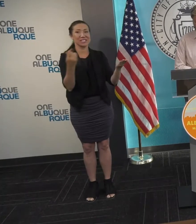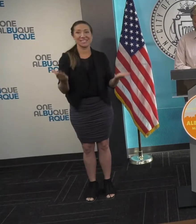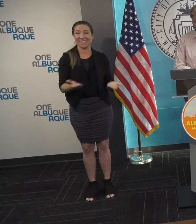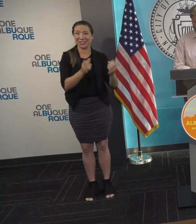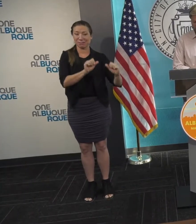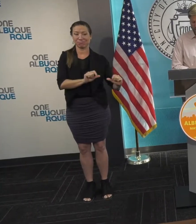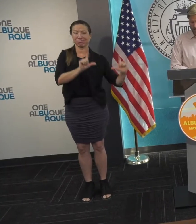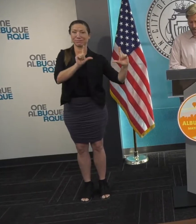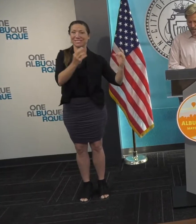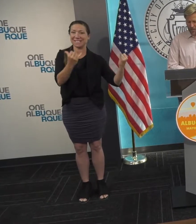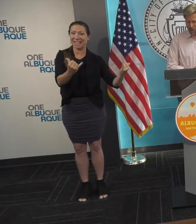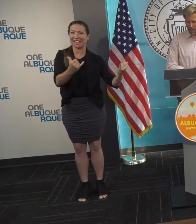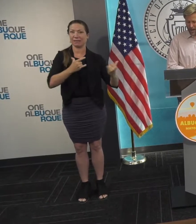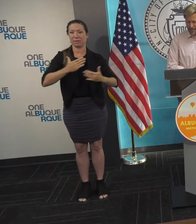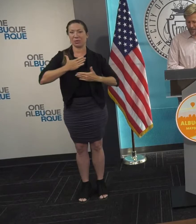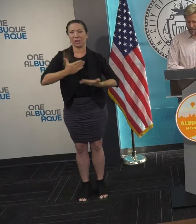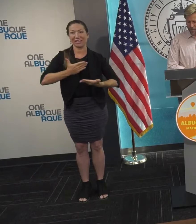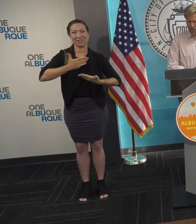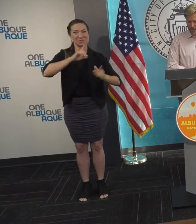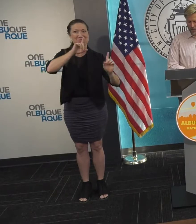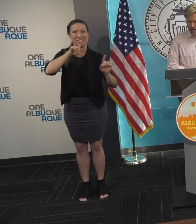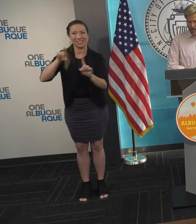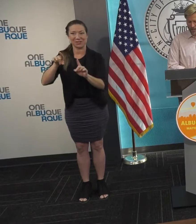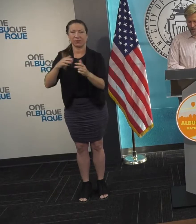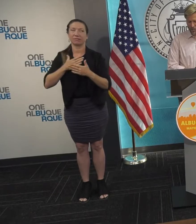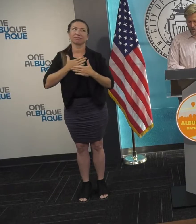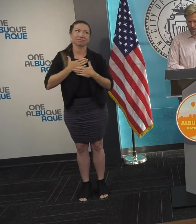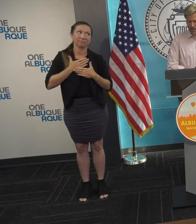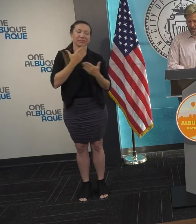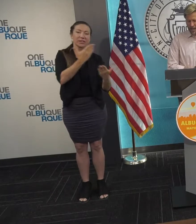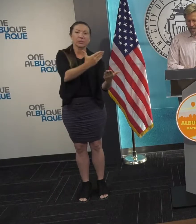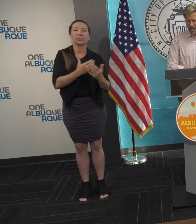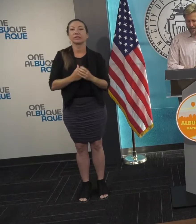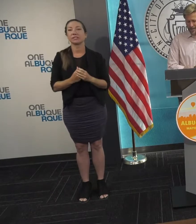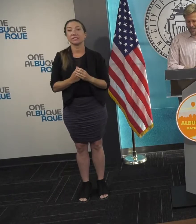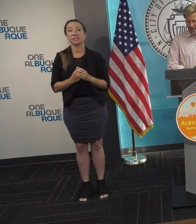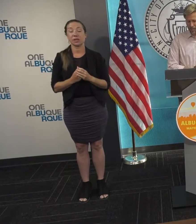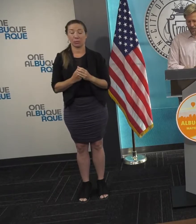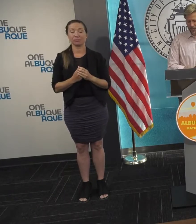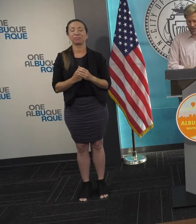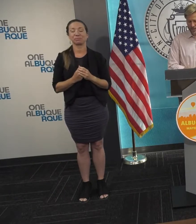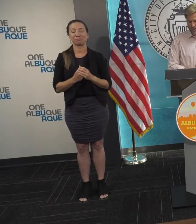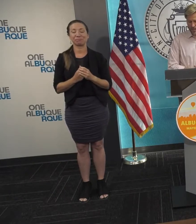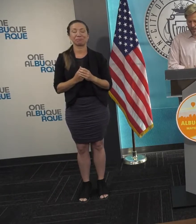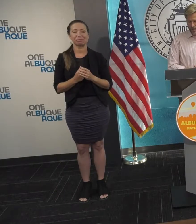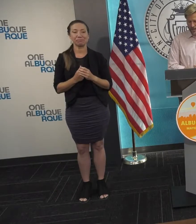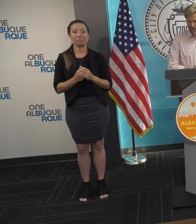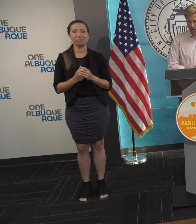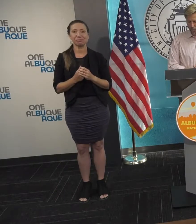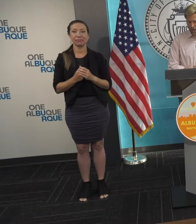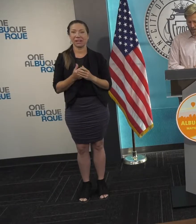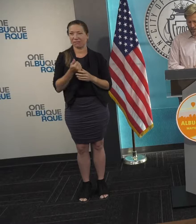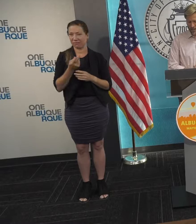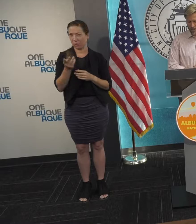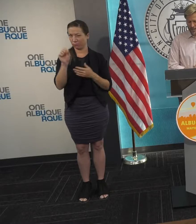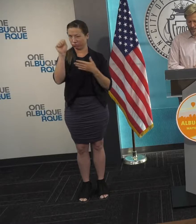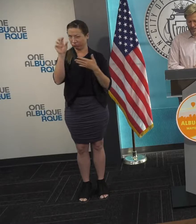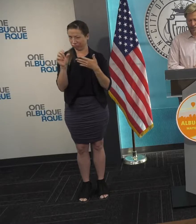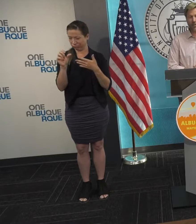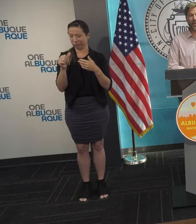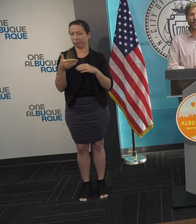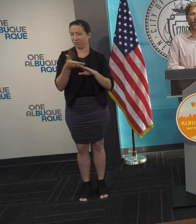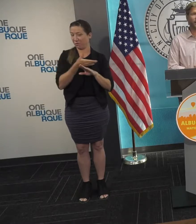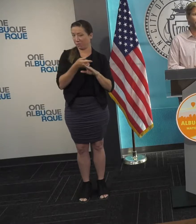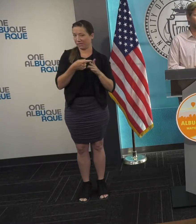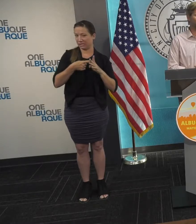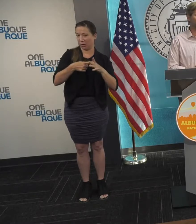to take a few questions. So as I move into that, I just want to say a couple of things. Number one is that